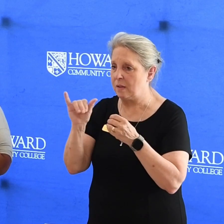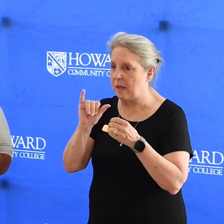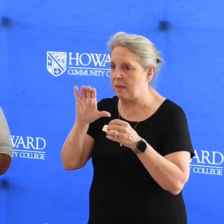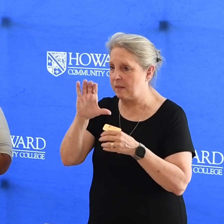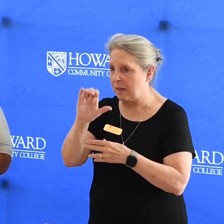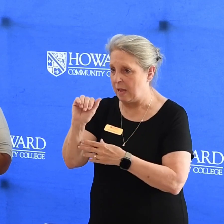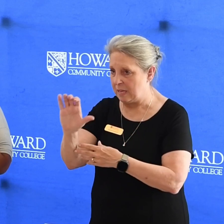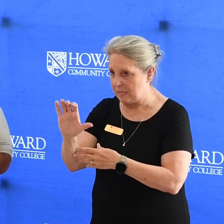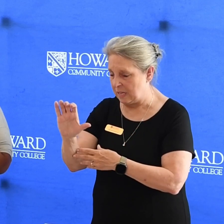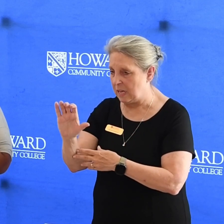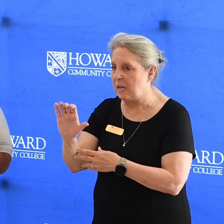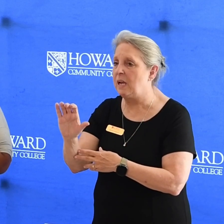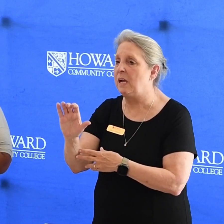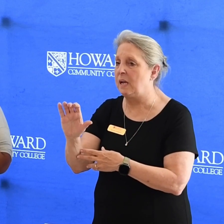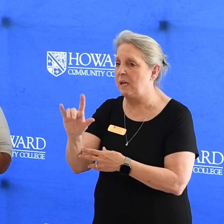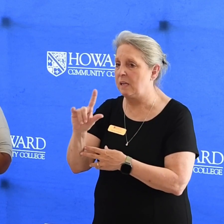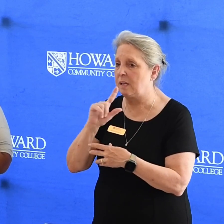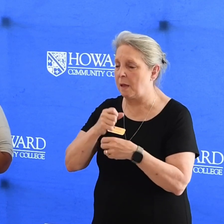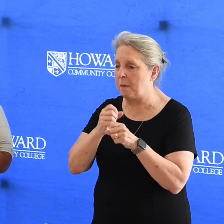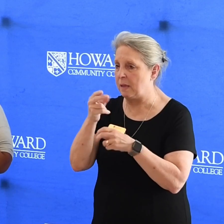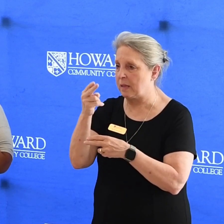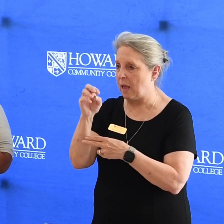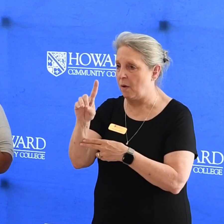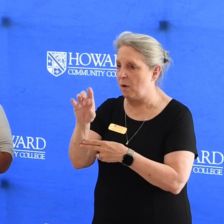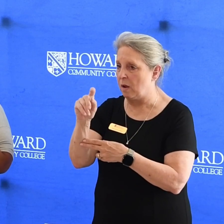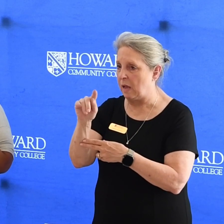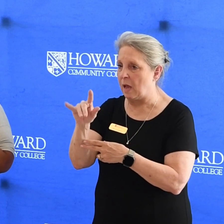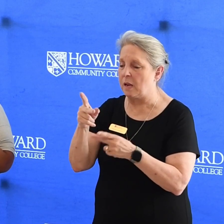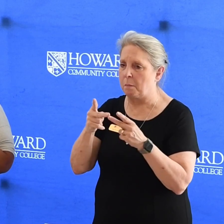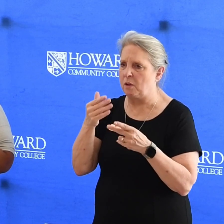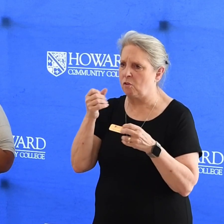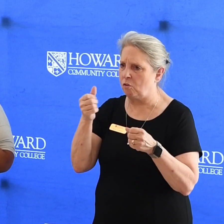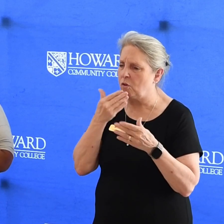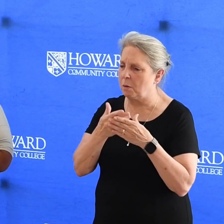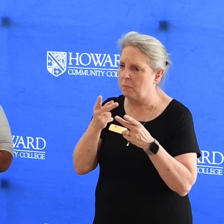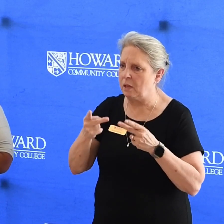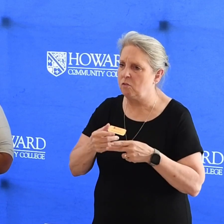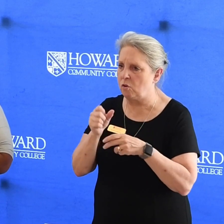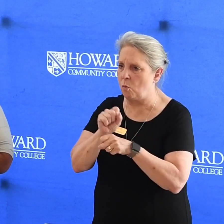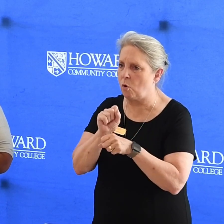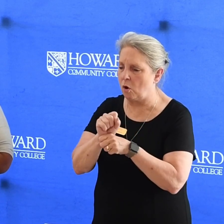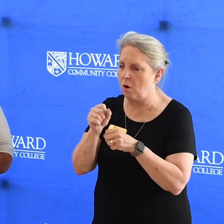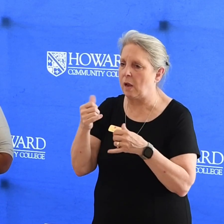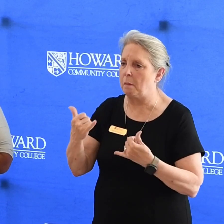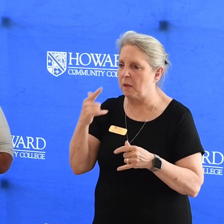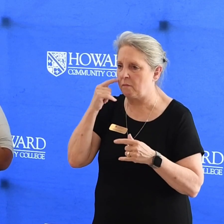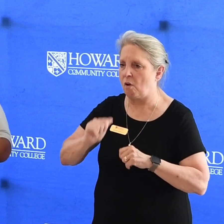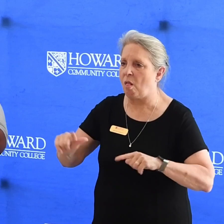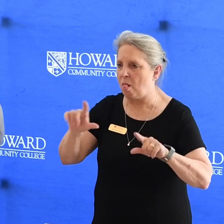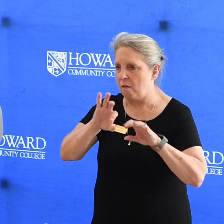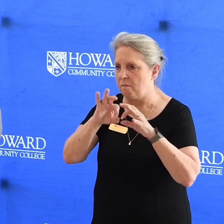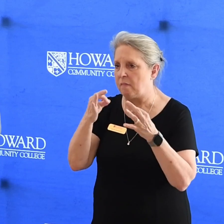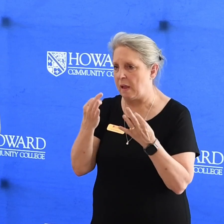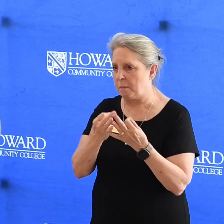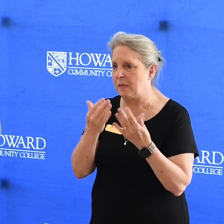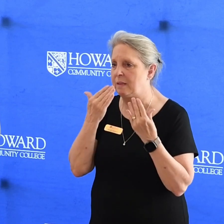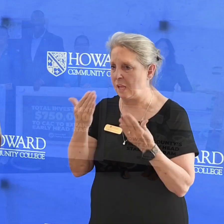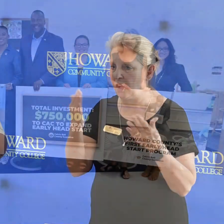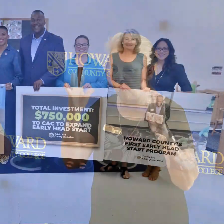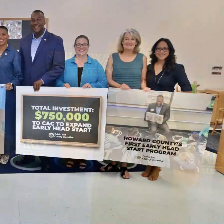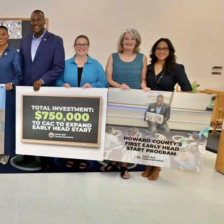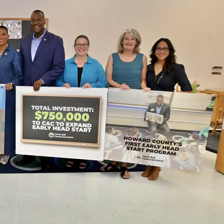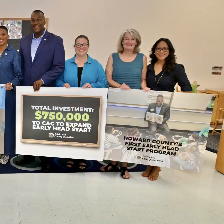Action Council that truly makes Howard County a place to work, live, and play for all families. Thank you.